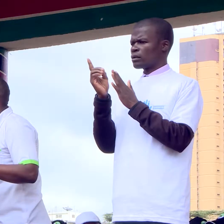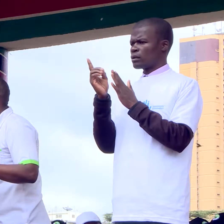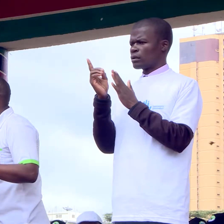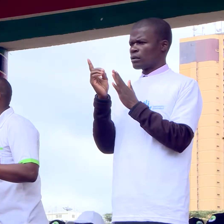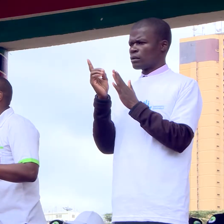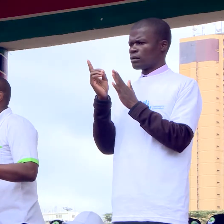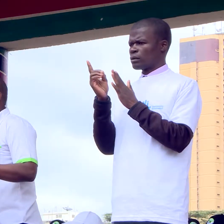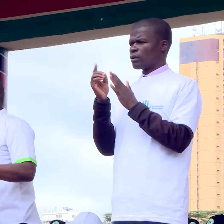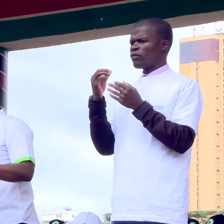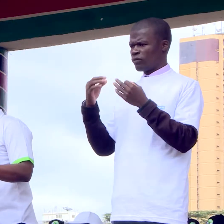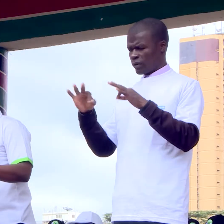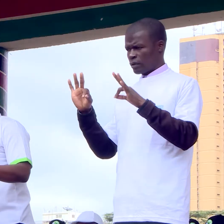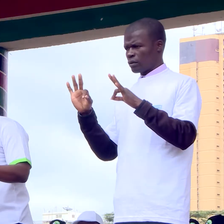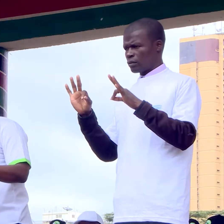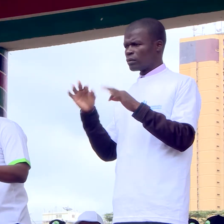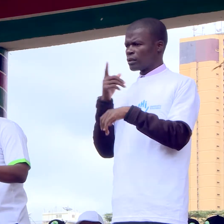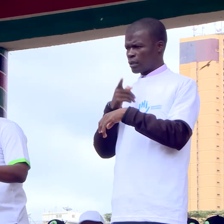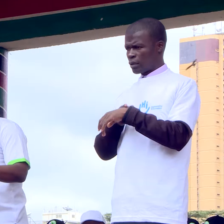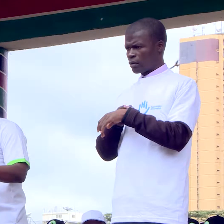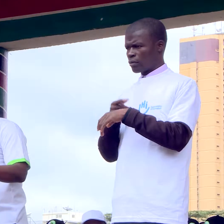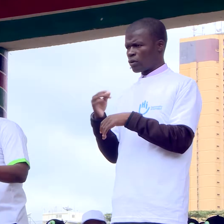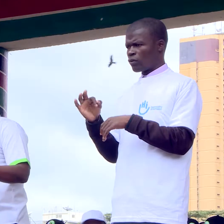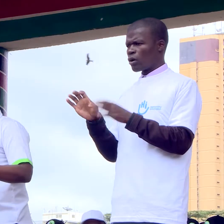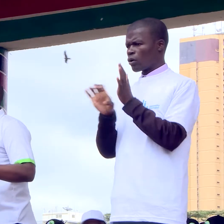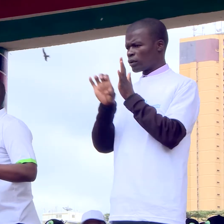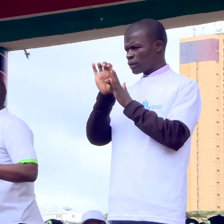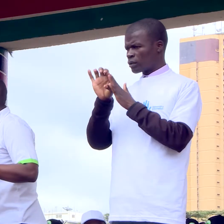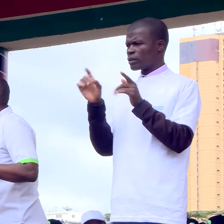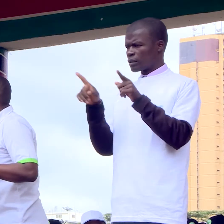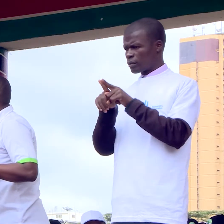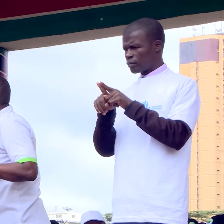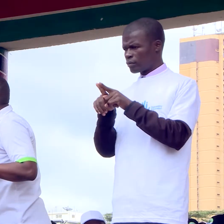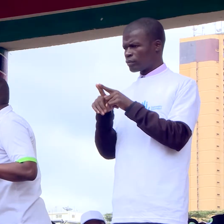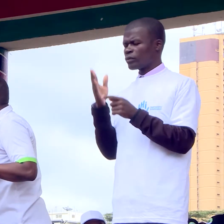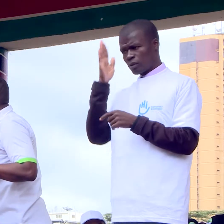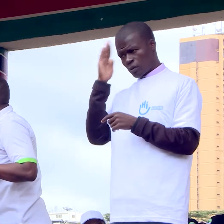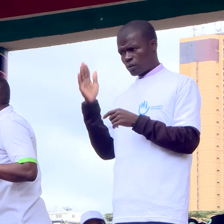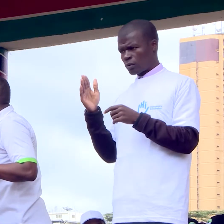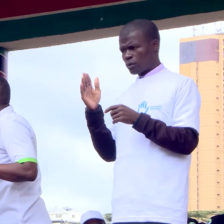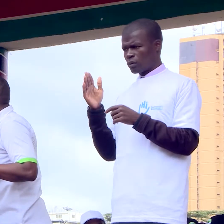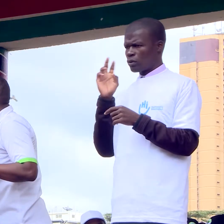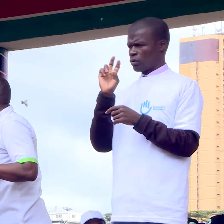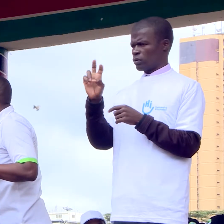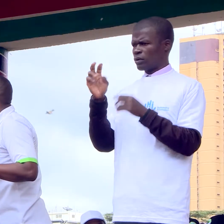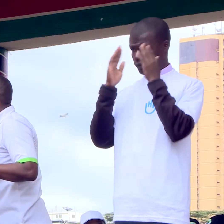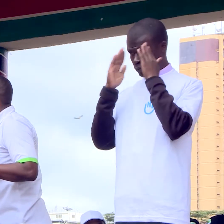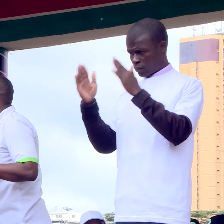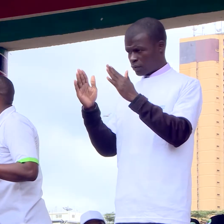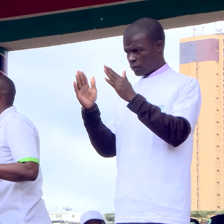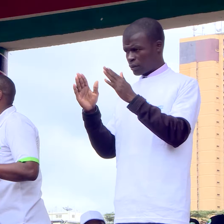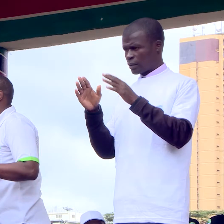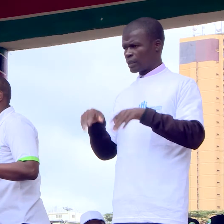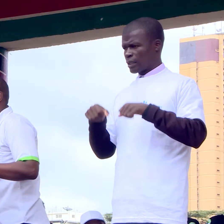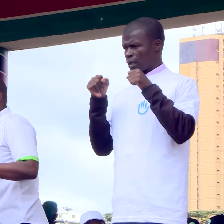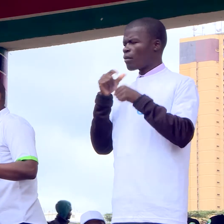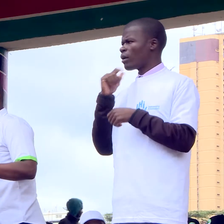been created by our Constitution. We also, and I know, and we are looking forward, Mr. Chair, through your